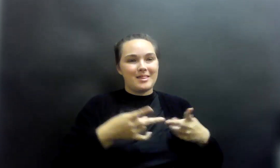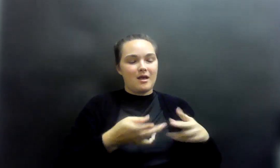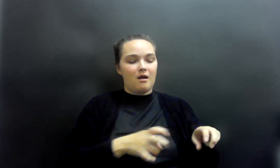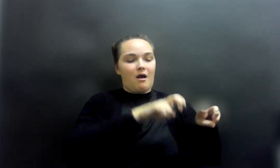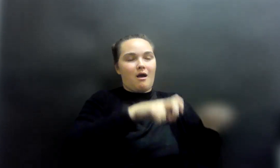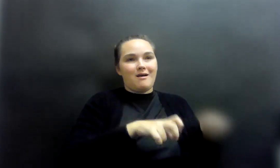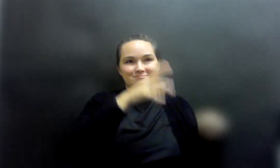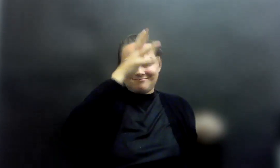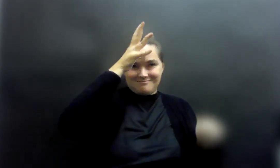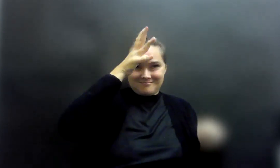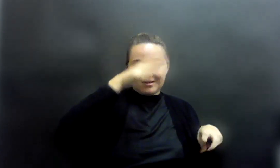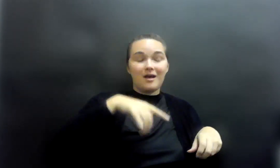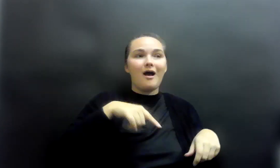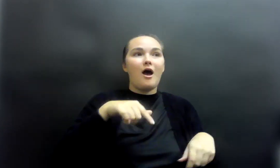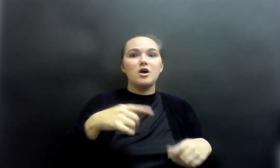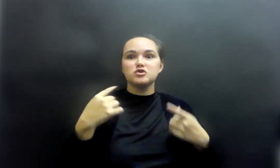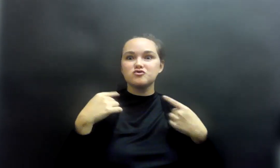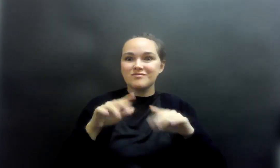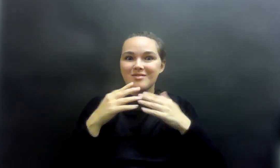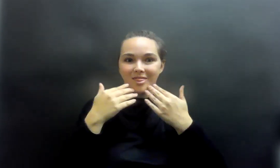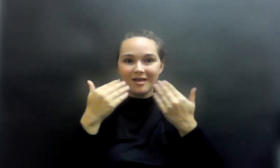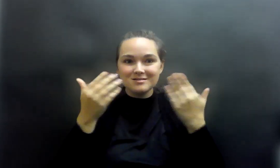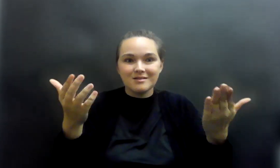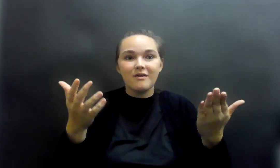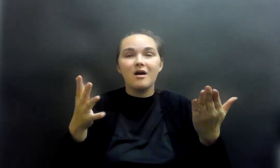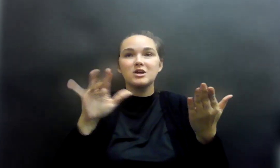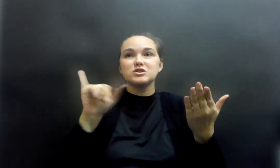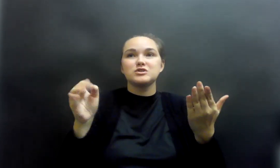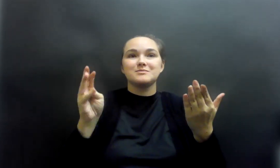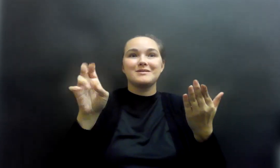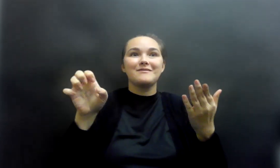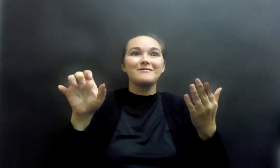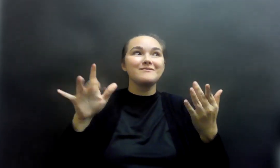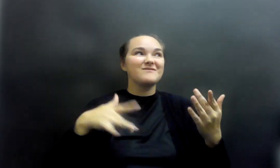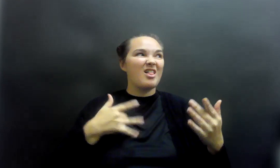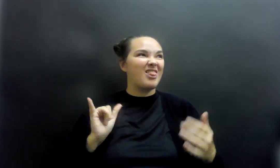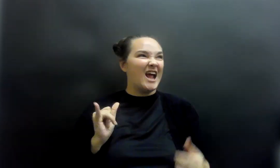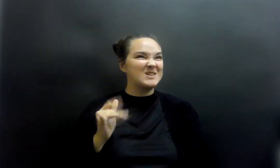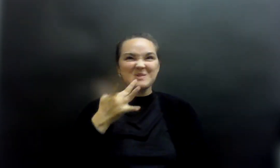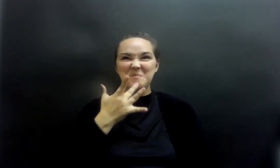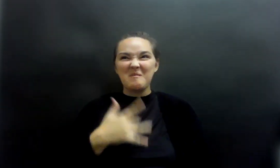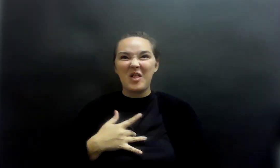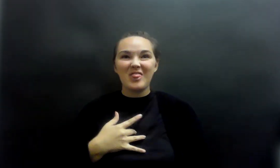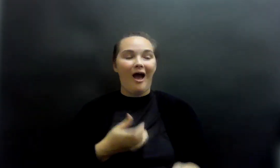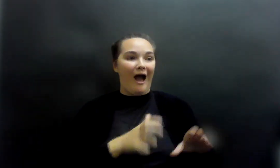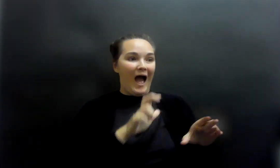was Thanksgiving, but to James it suddenly felt like his birthday. The adults' table.